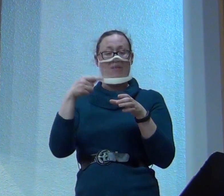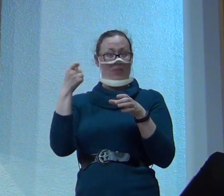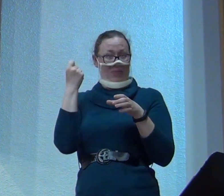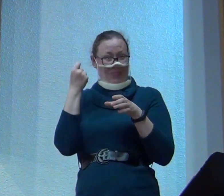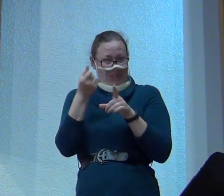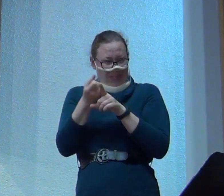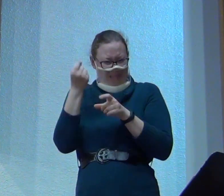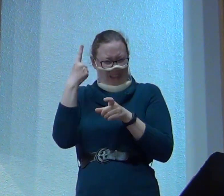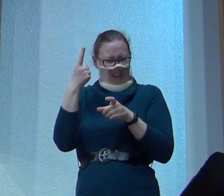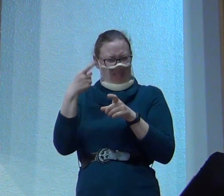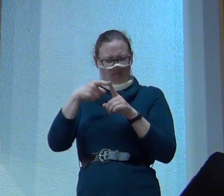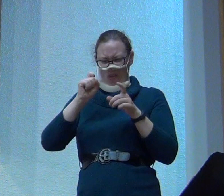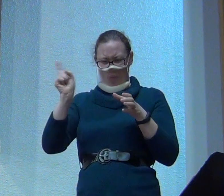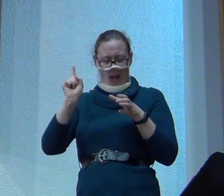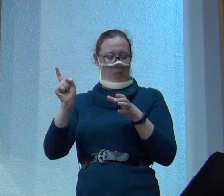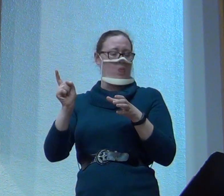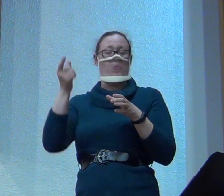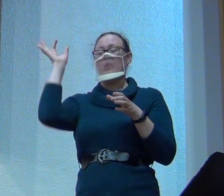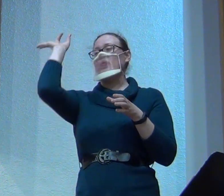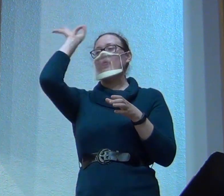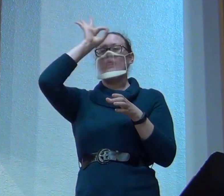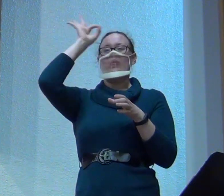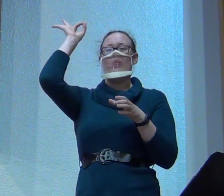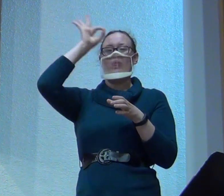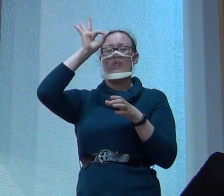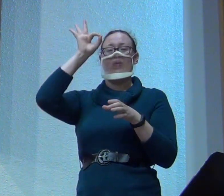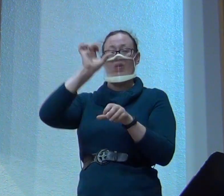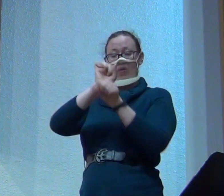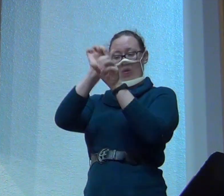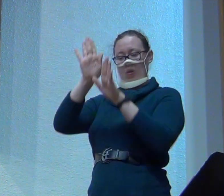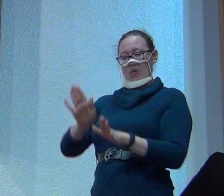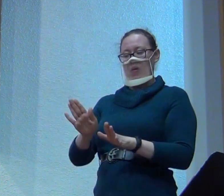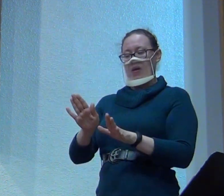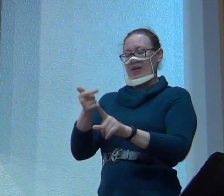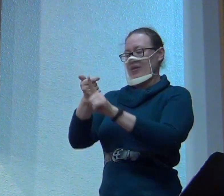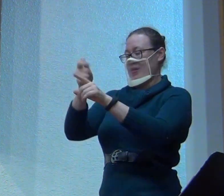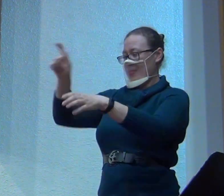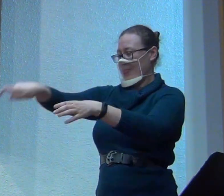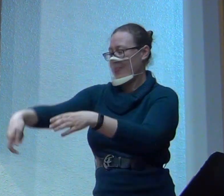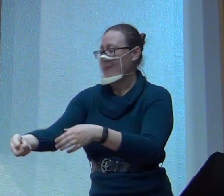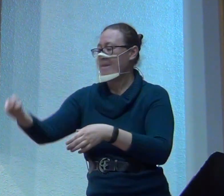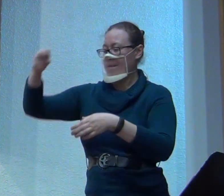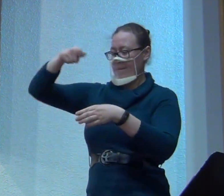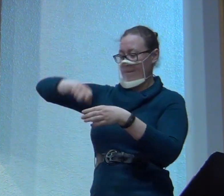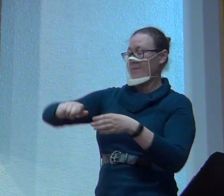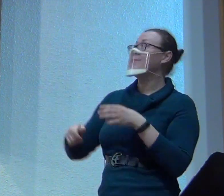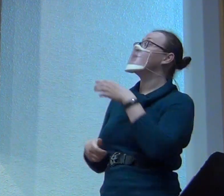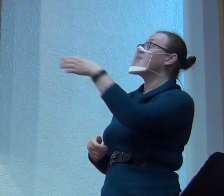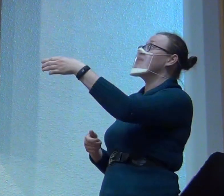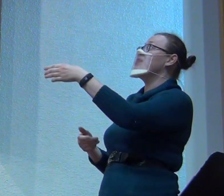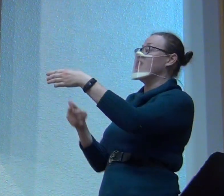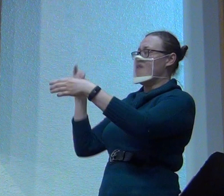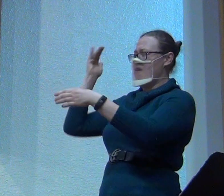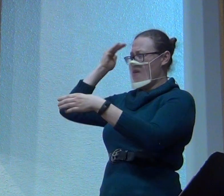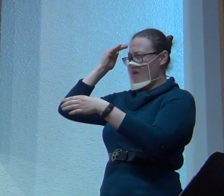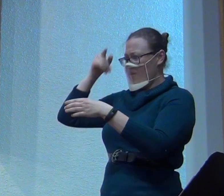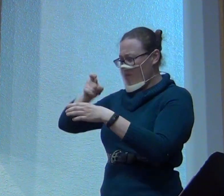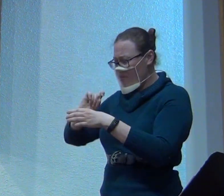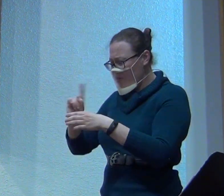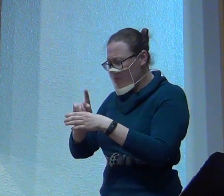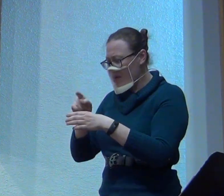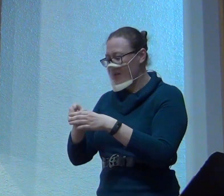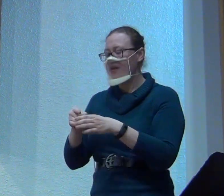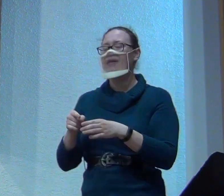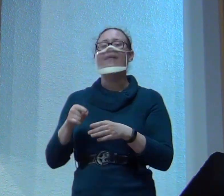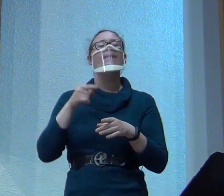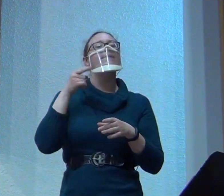realize where it had come from, though the servants who had drawn the water knew. And he called